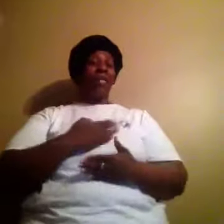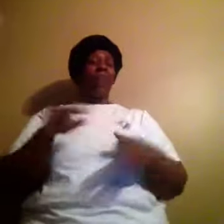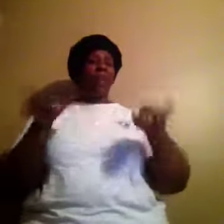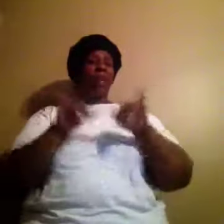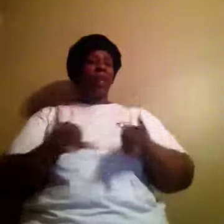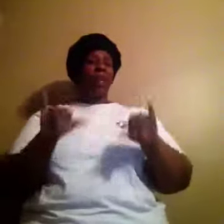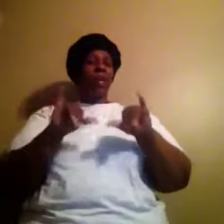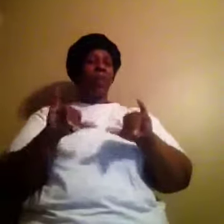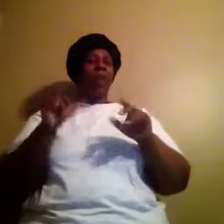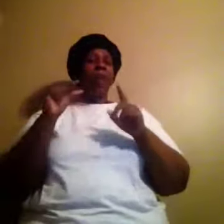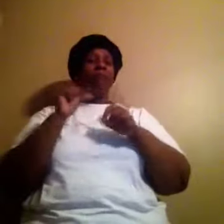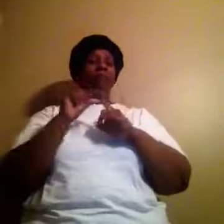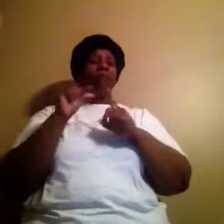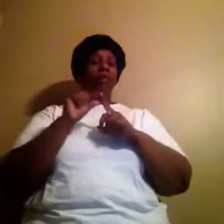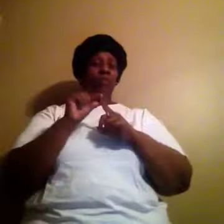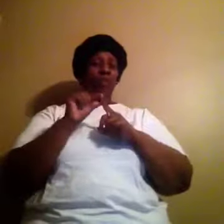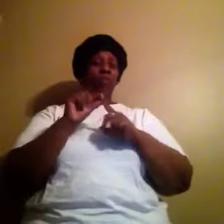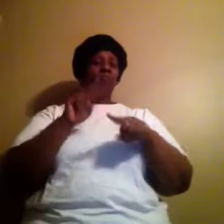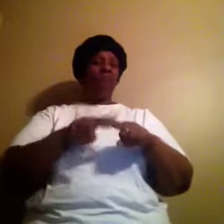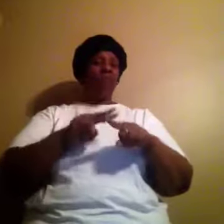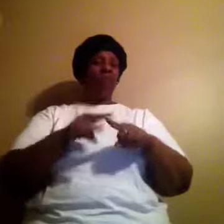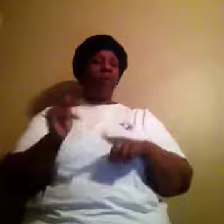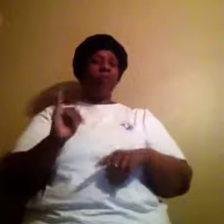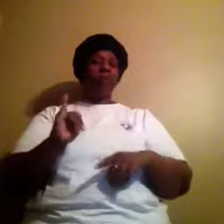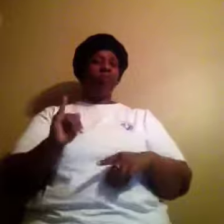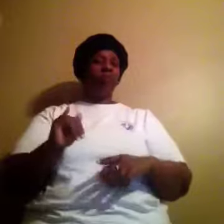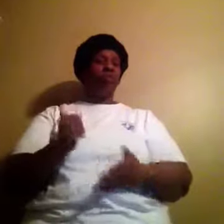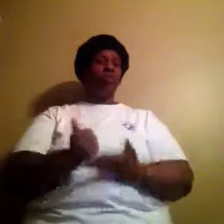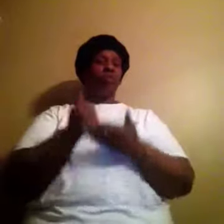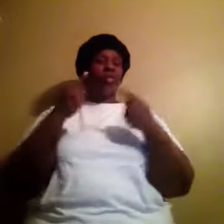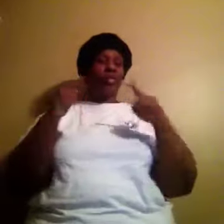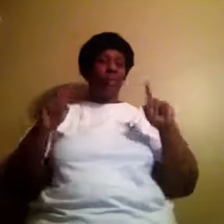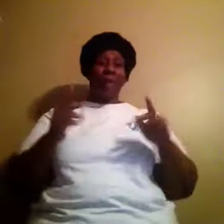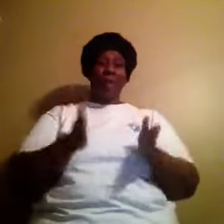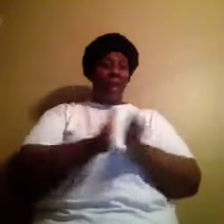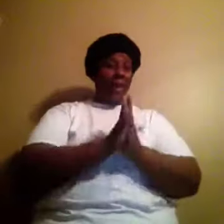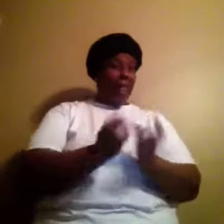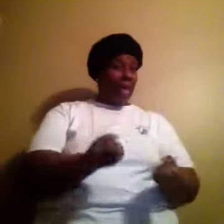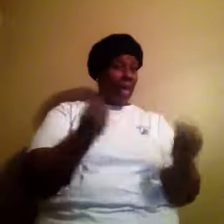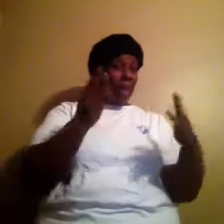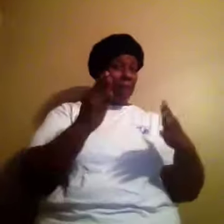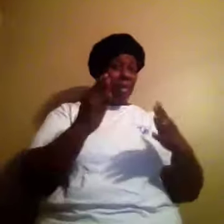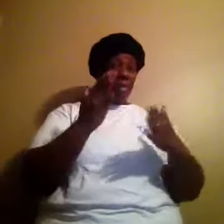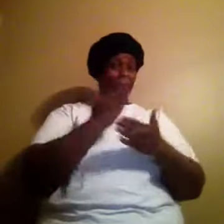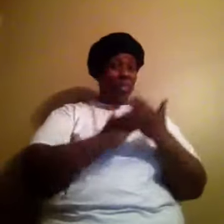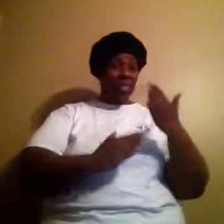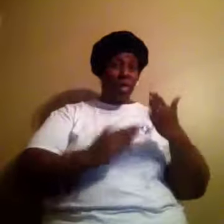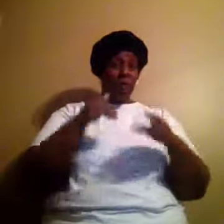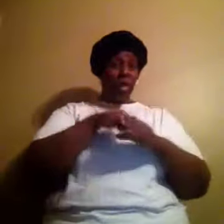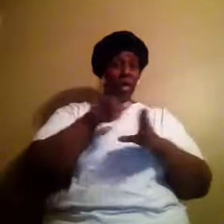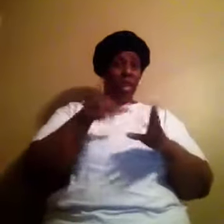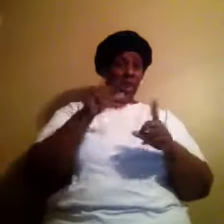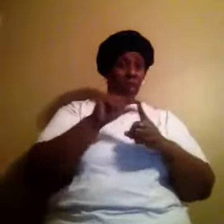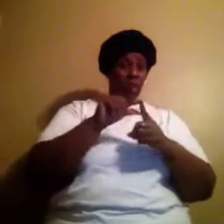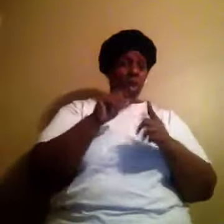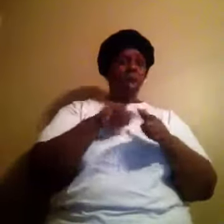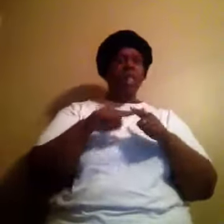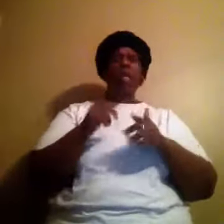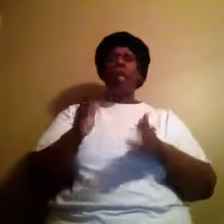the class, and it's then more efficient because I'll just say how many syllables are in this word, and that immediately focuses them on the